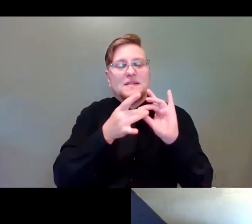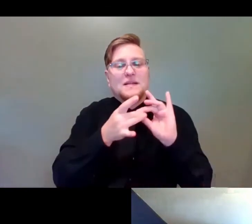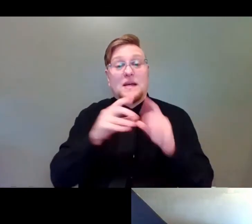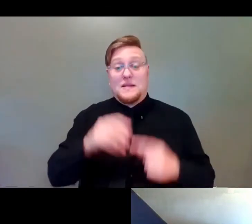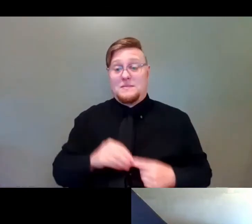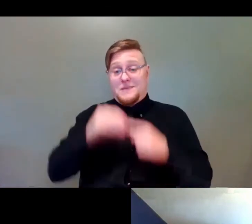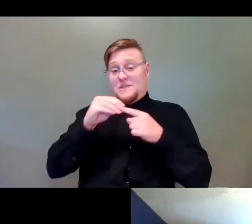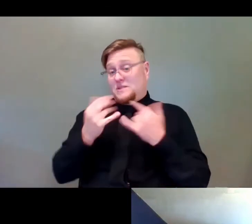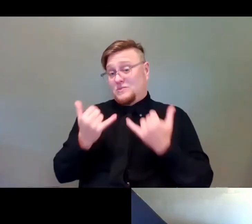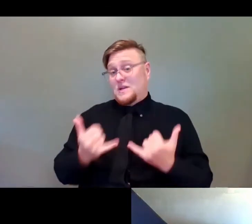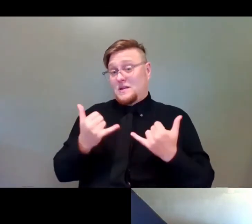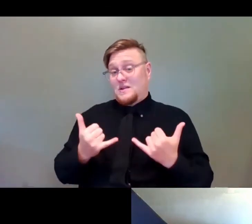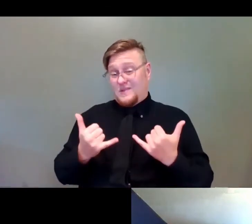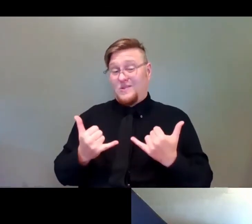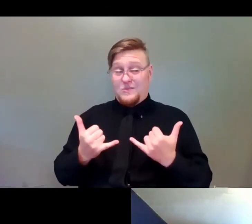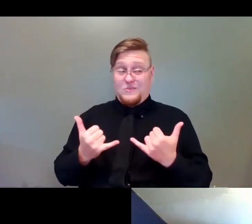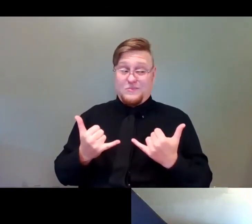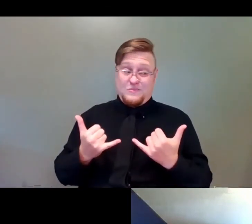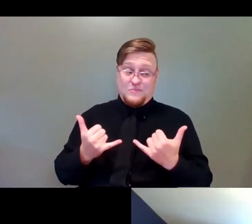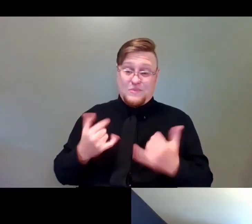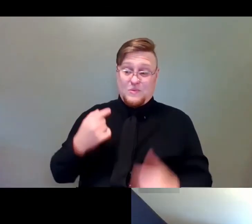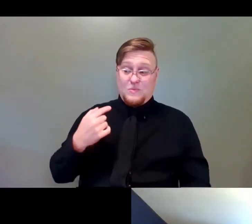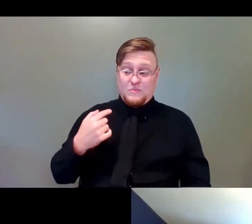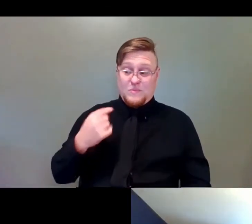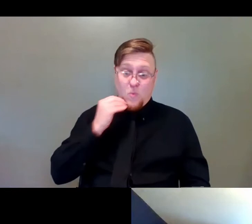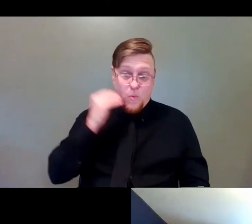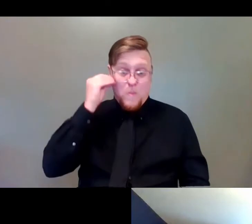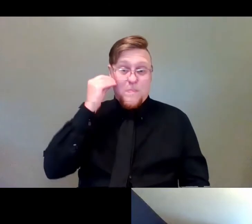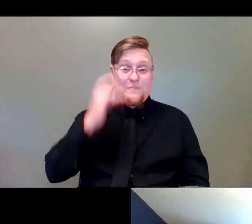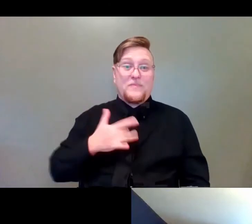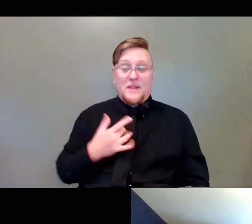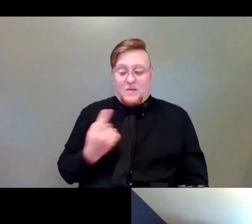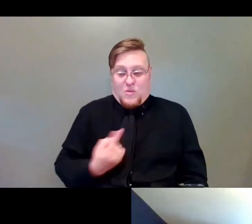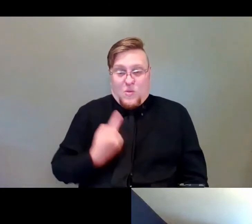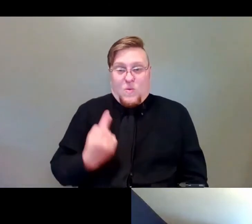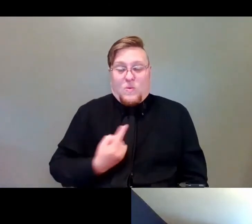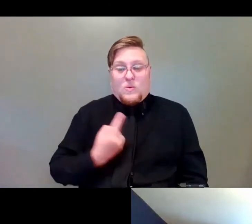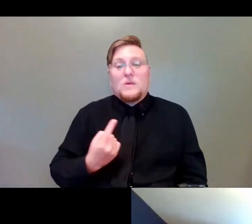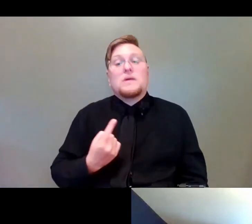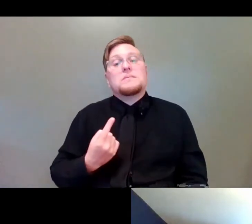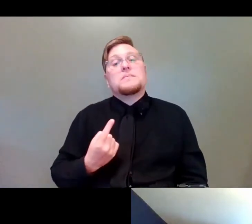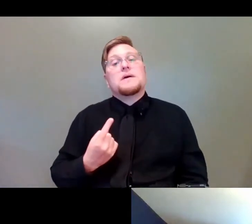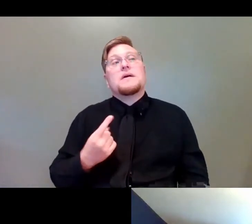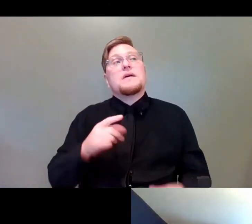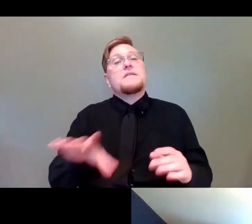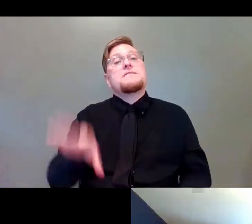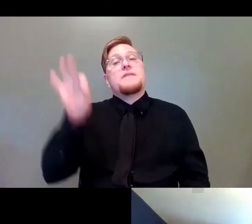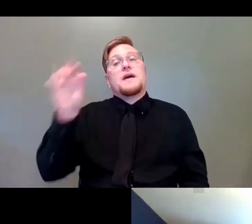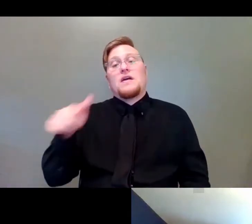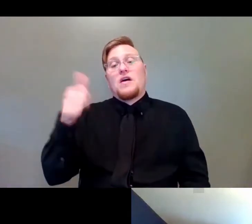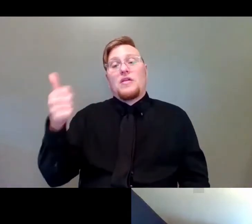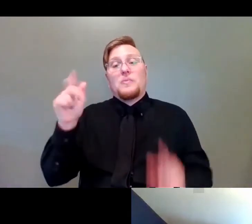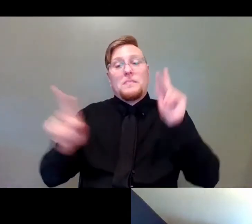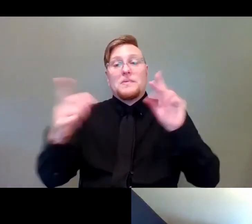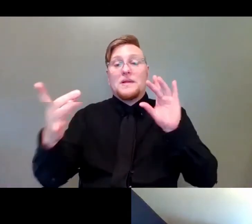us are in our homes, perhaps feeling a bit alone, to feel the strength in being connected with disabled people and allies